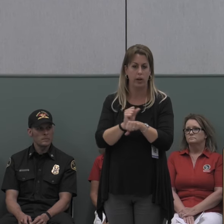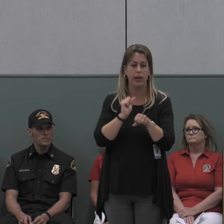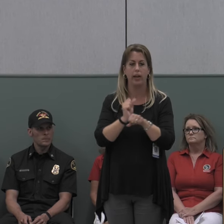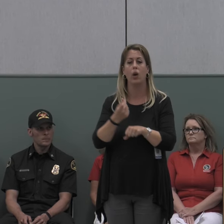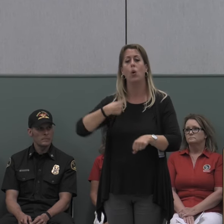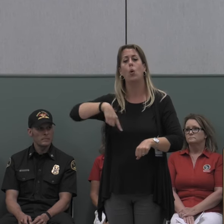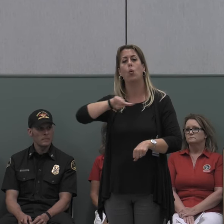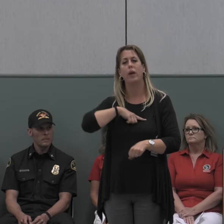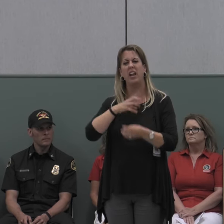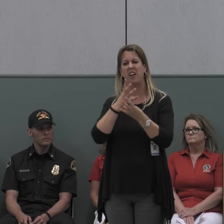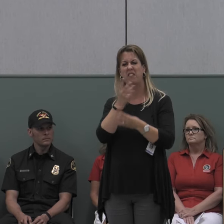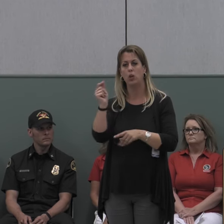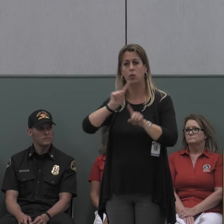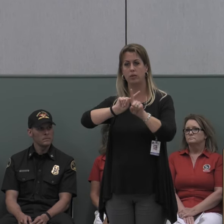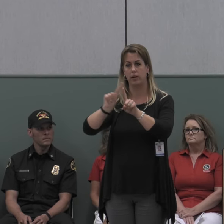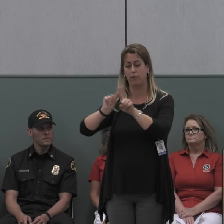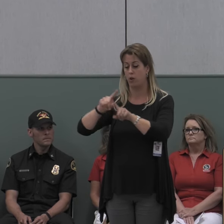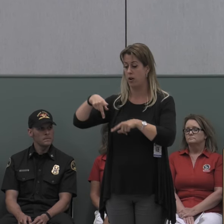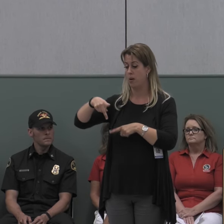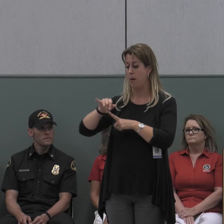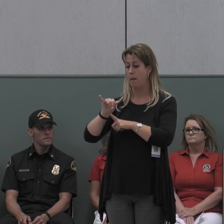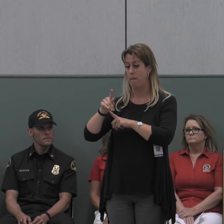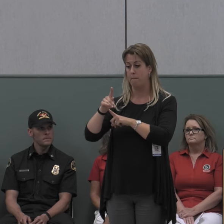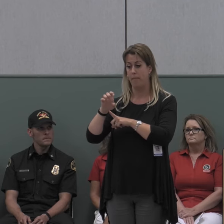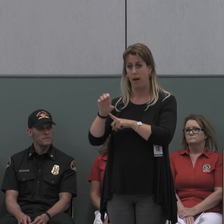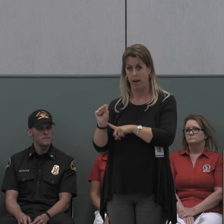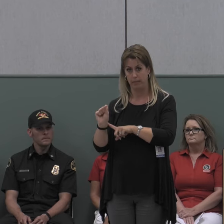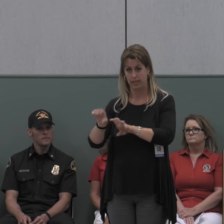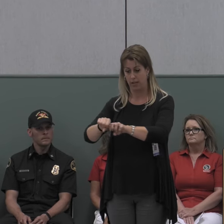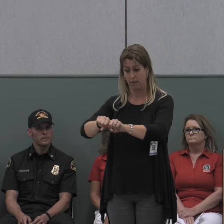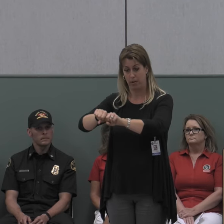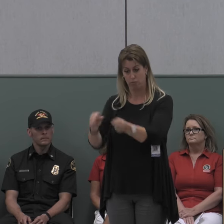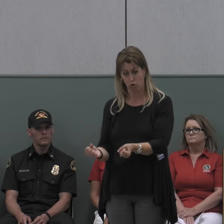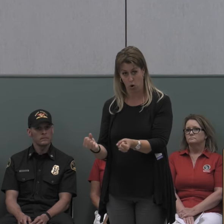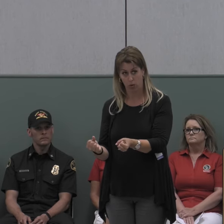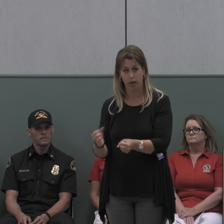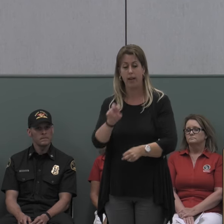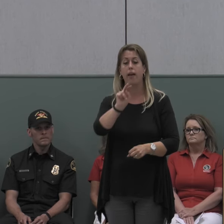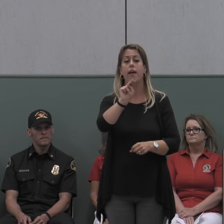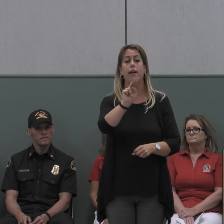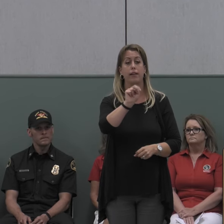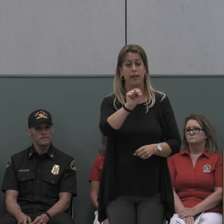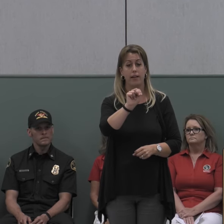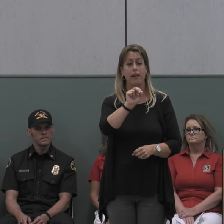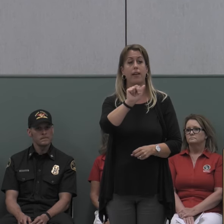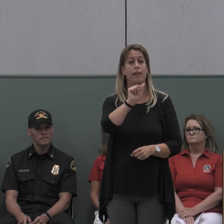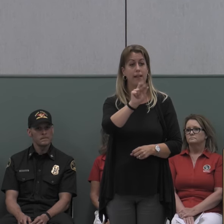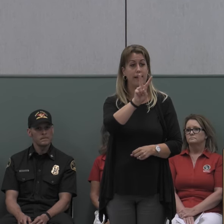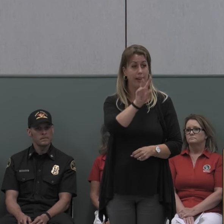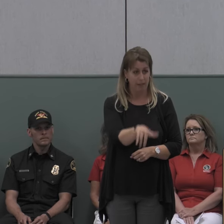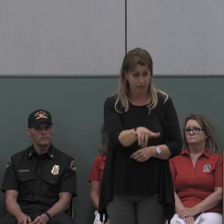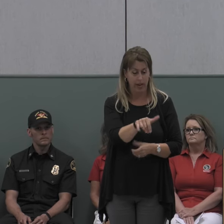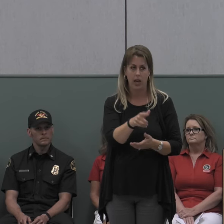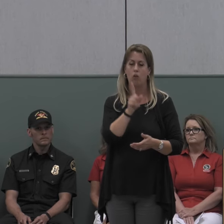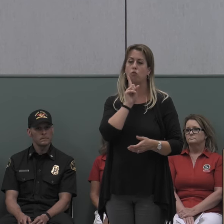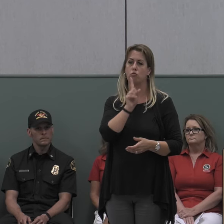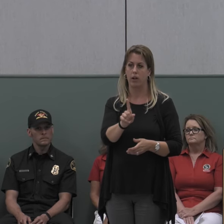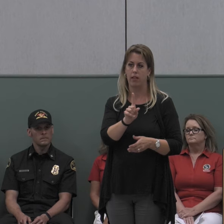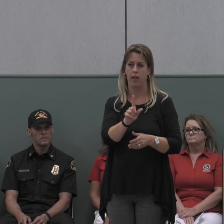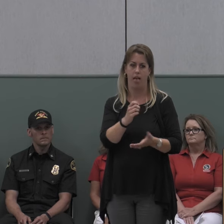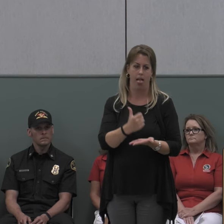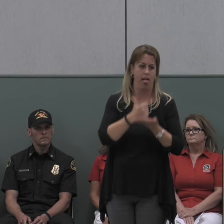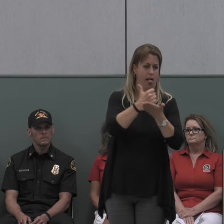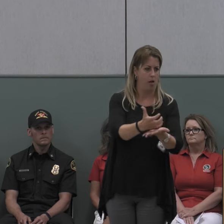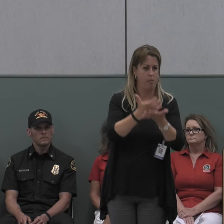blown pipes to begin with. The Navy's been really good when the water and the power went out to get us water and power back, but we have